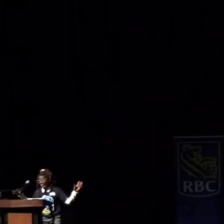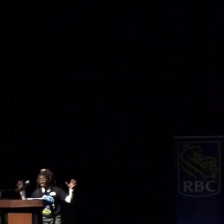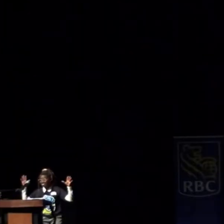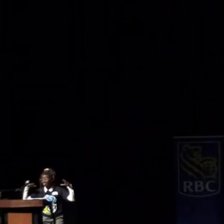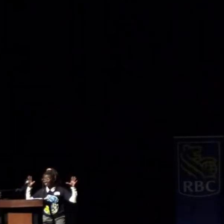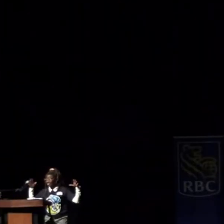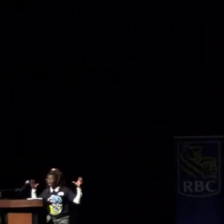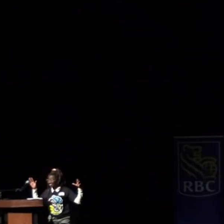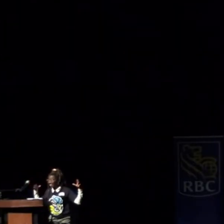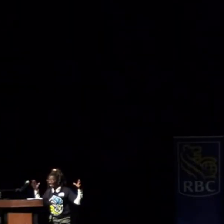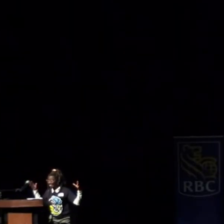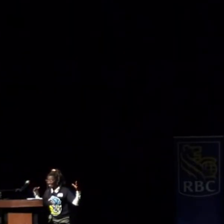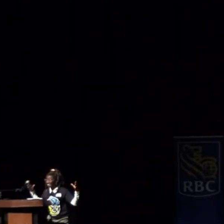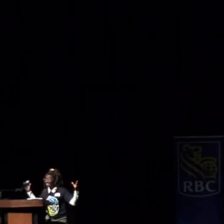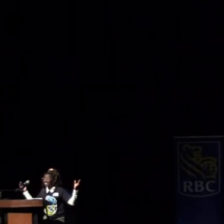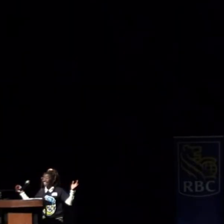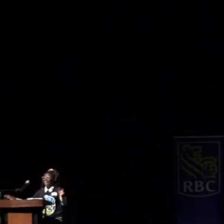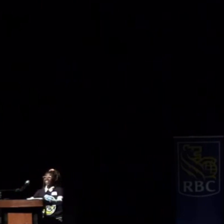Okay.